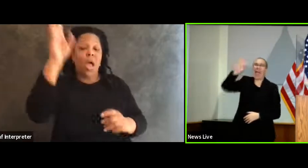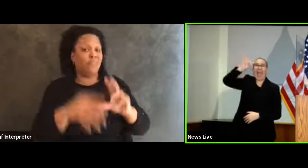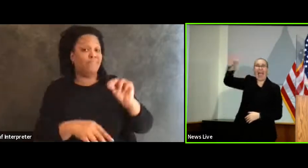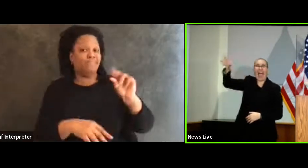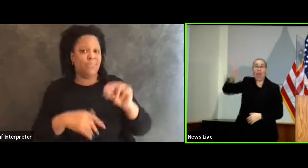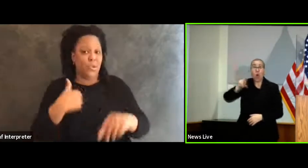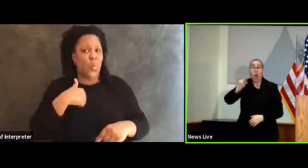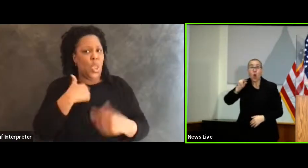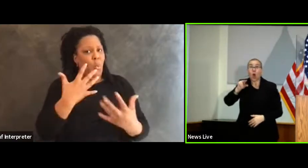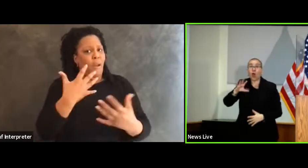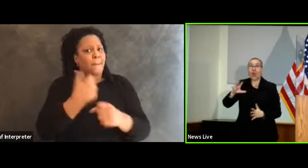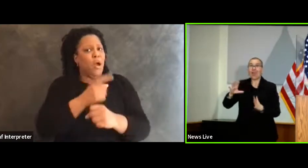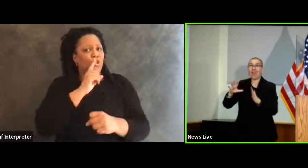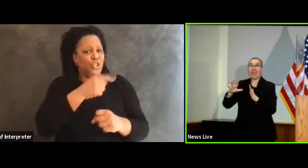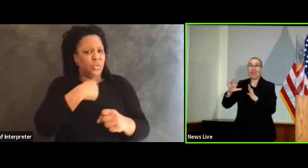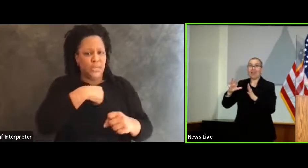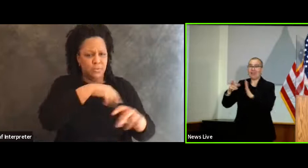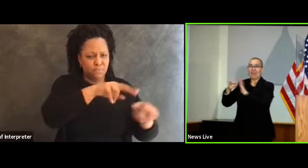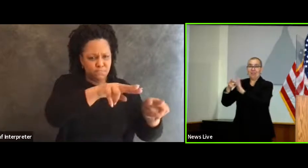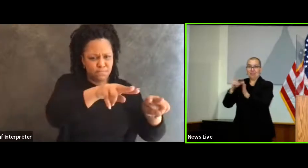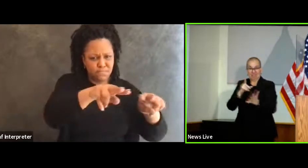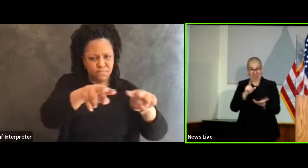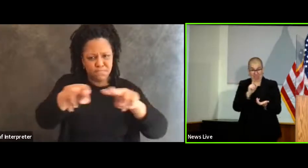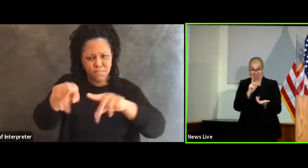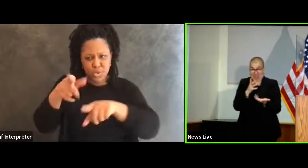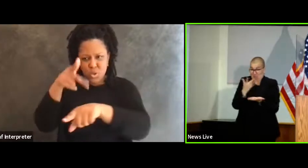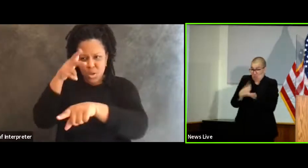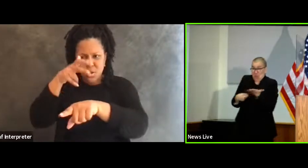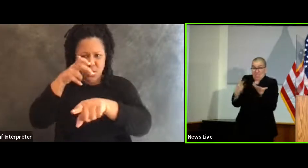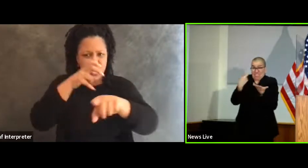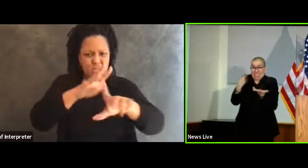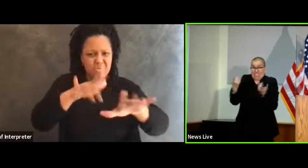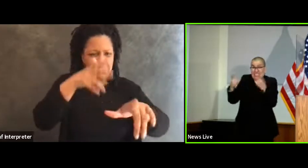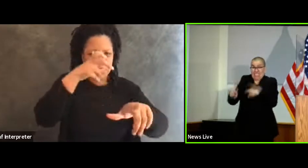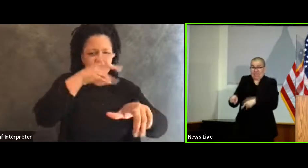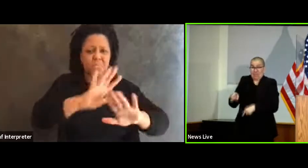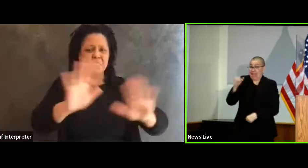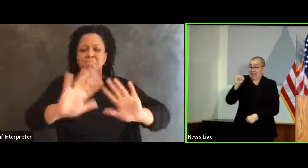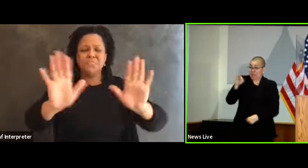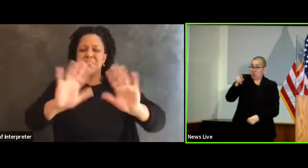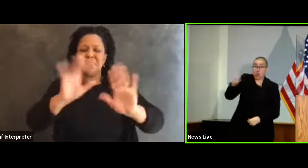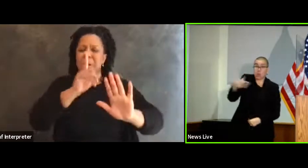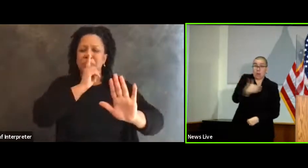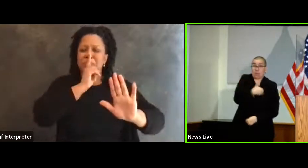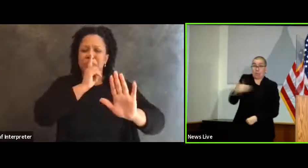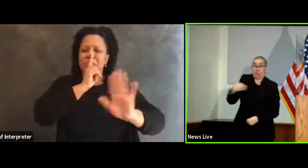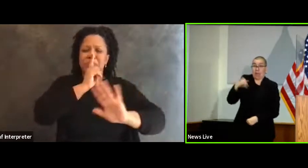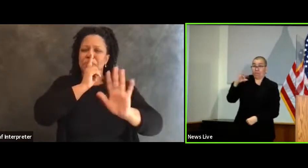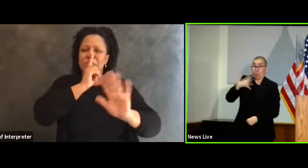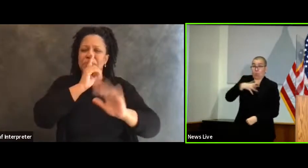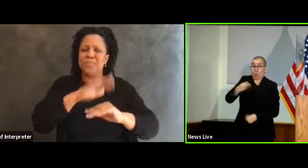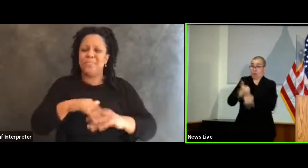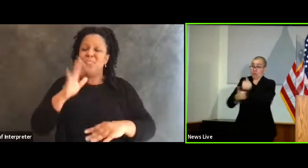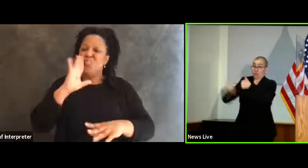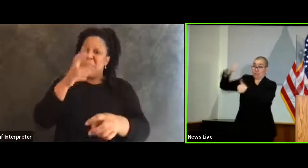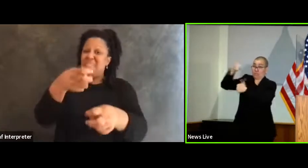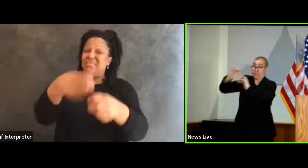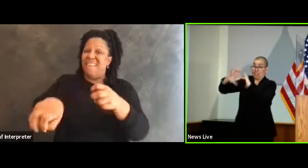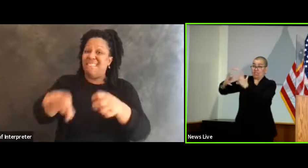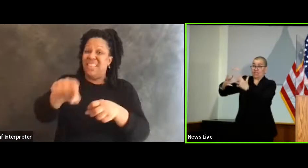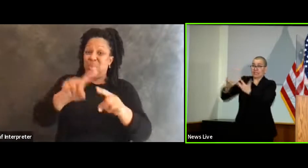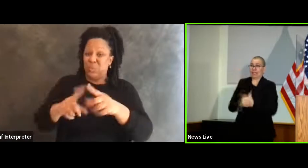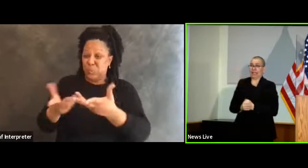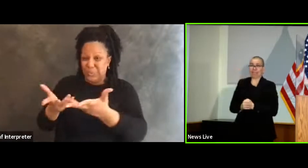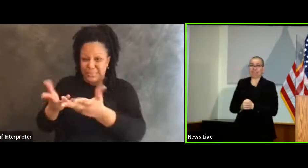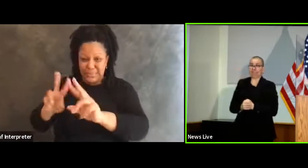want it to be exactly what it says, and this is going to be a bit of a challenge, obviously, or especially around the First